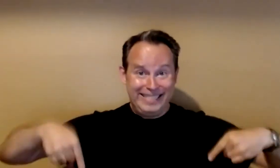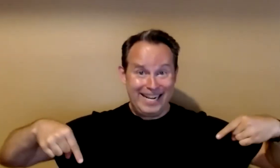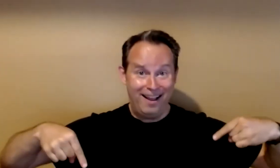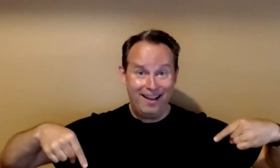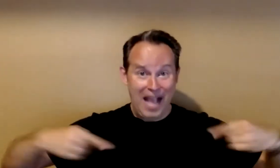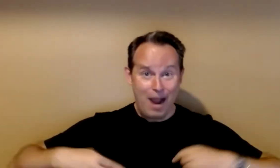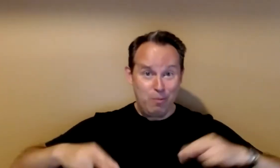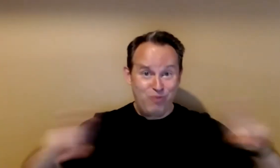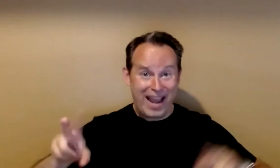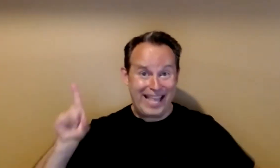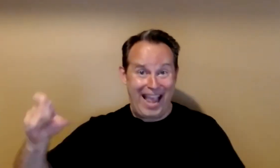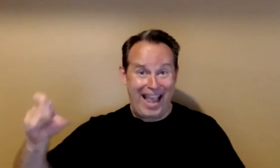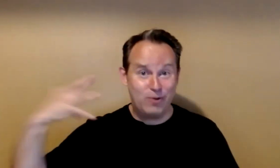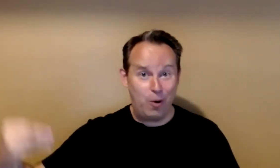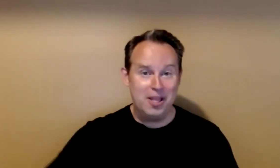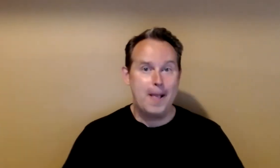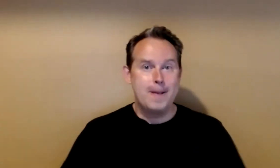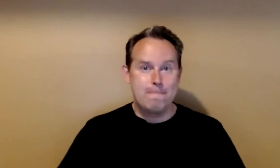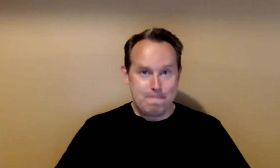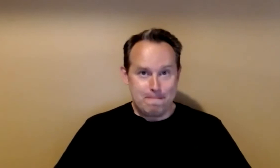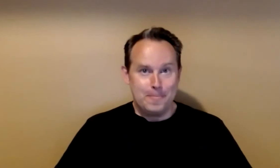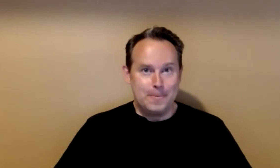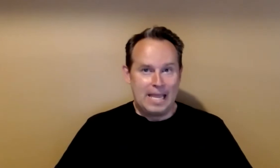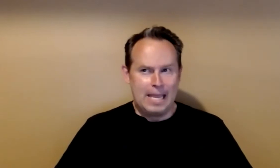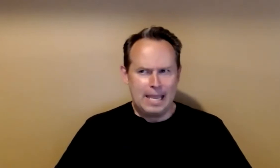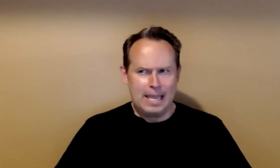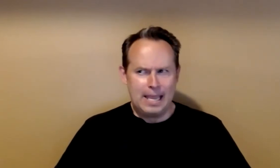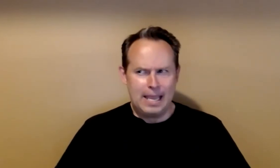This was it. I was ready to ask her out.